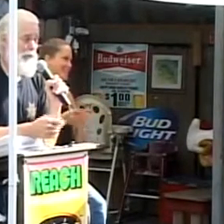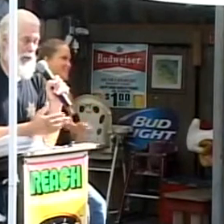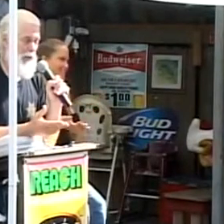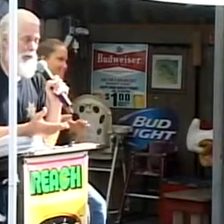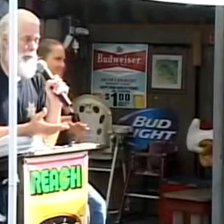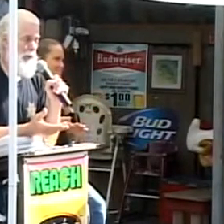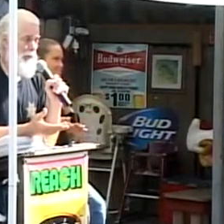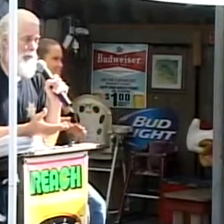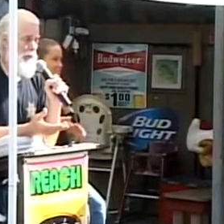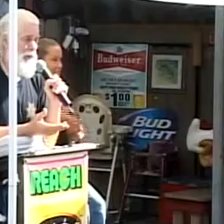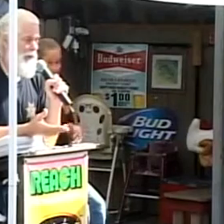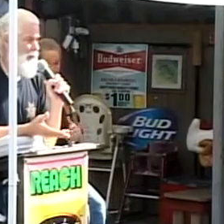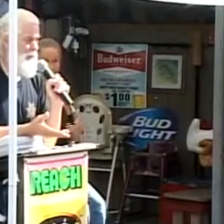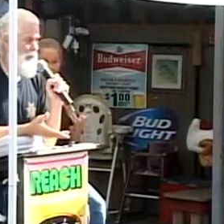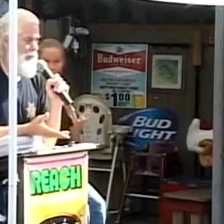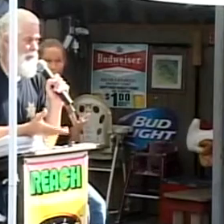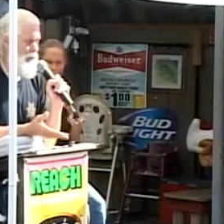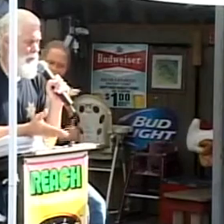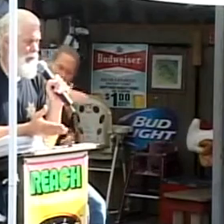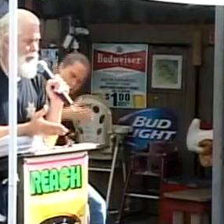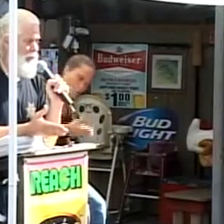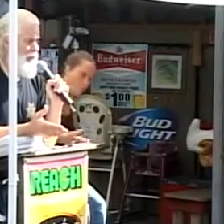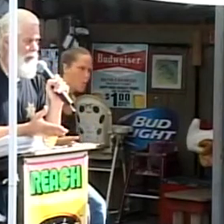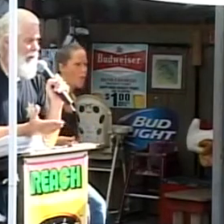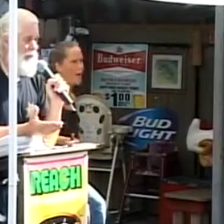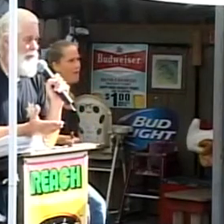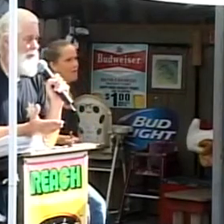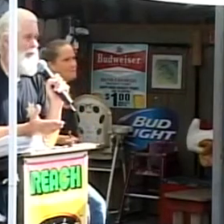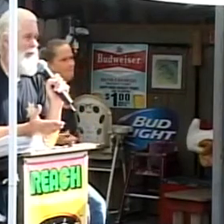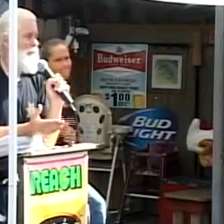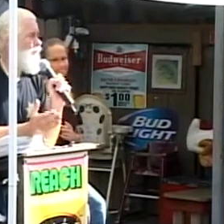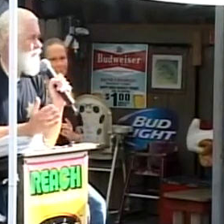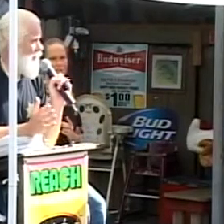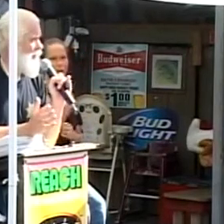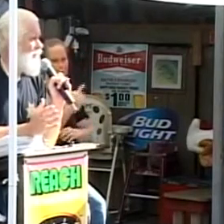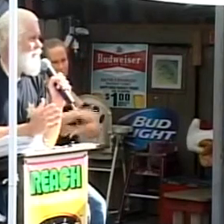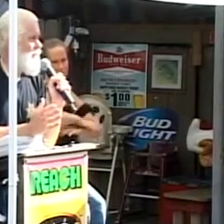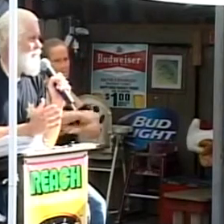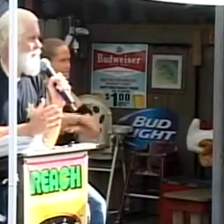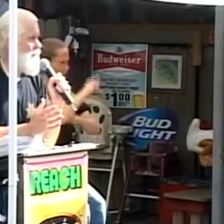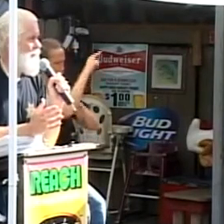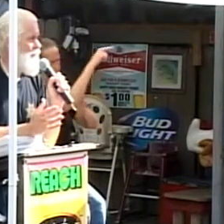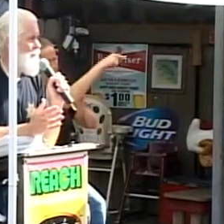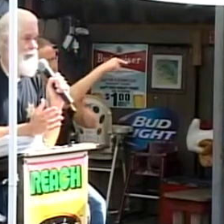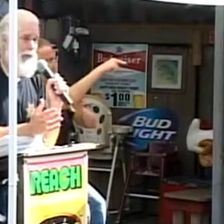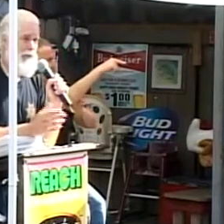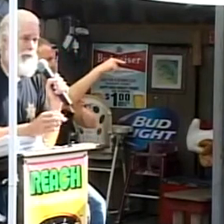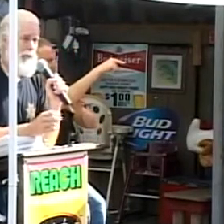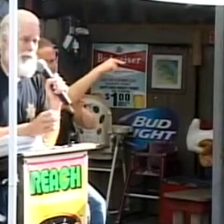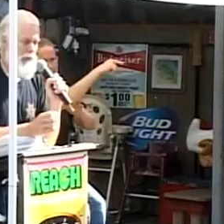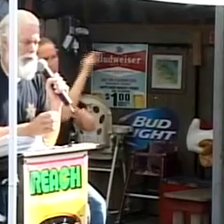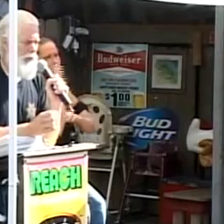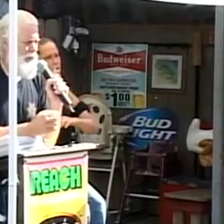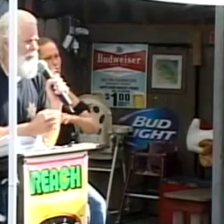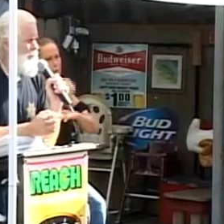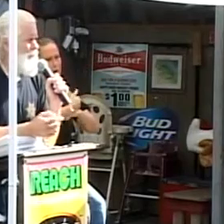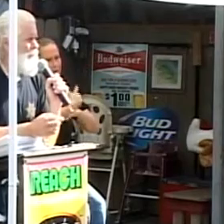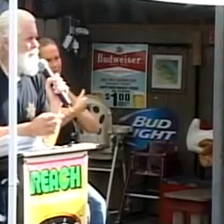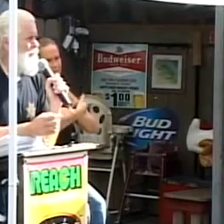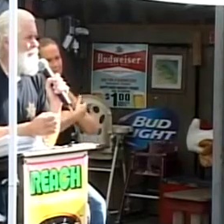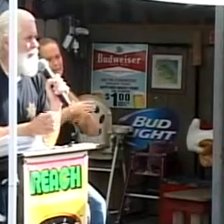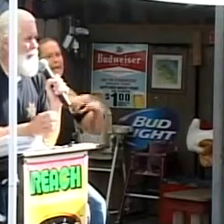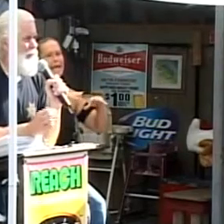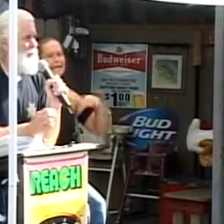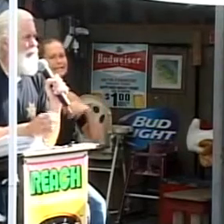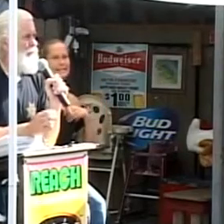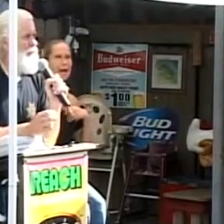the table and say, I accept it. God, Jesus, what you did for me, I don't understand, but I need you. That's simple. So as we